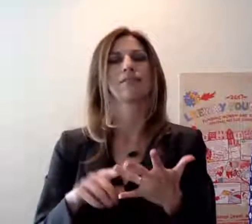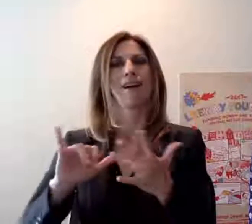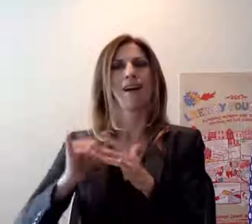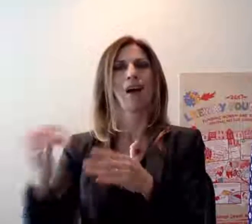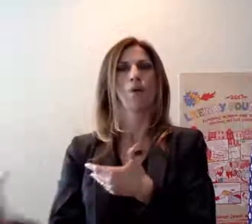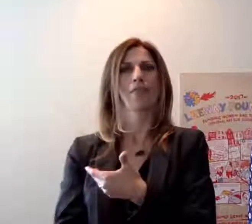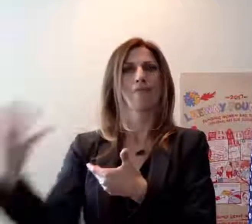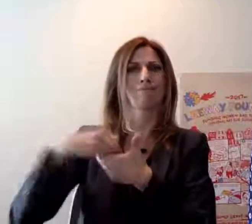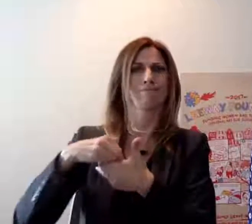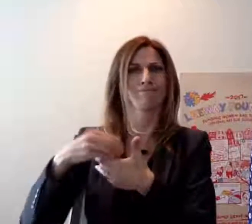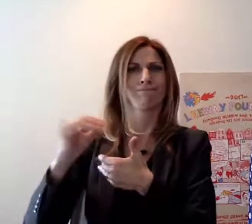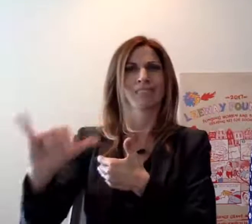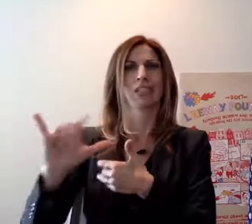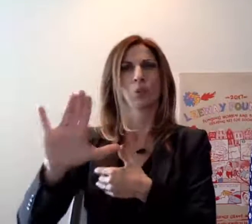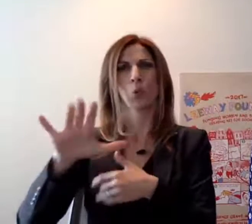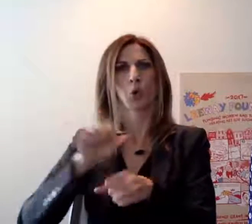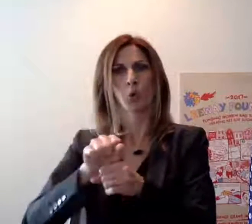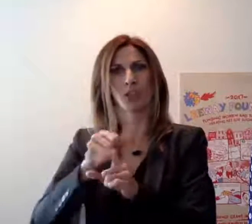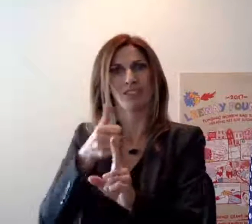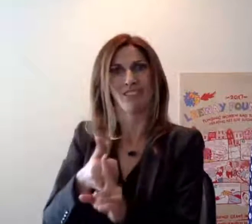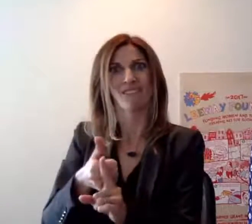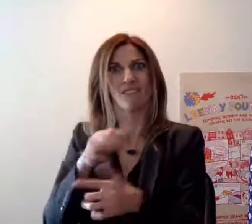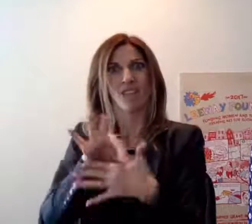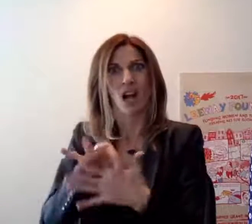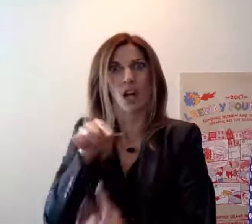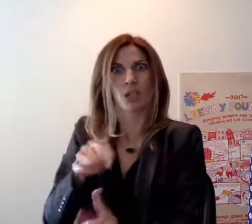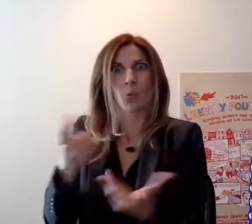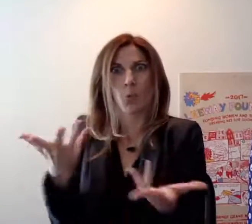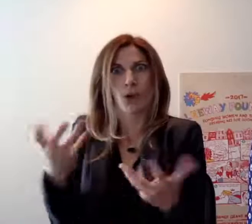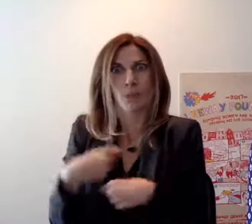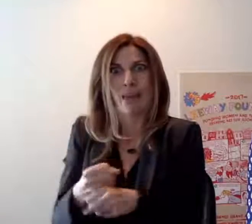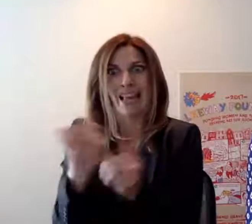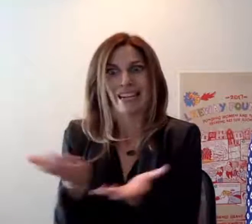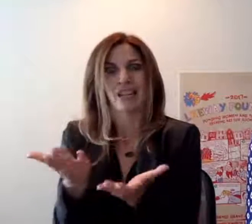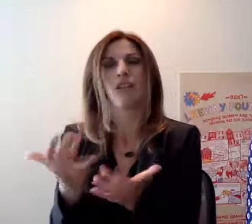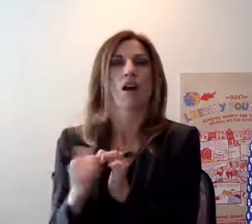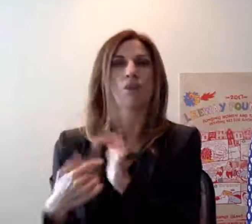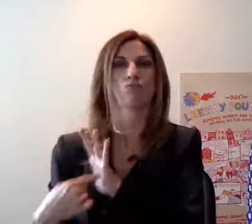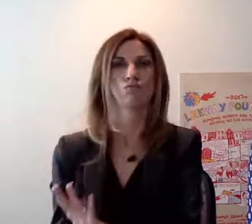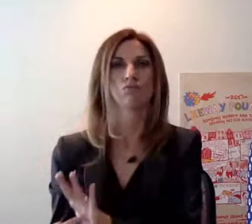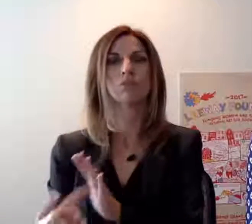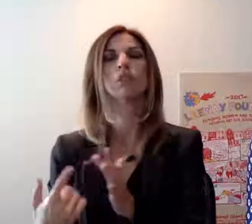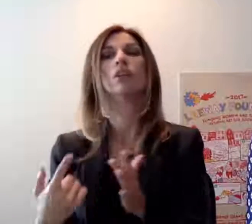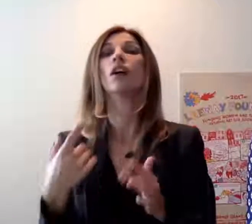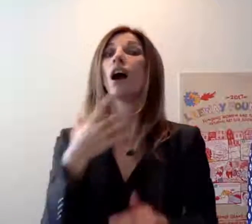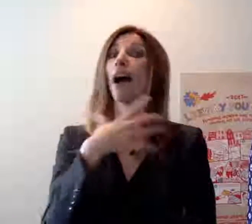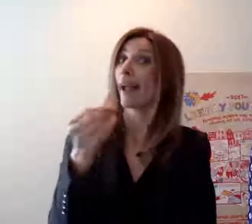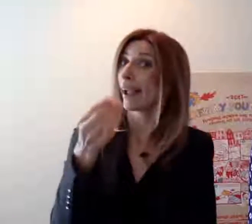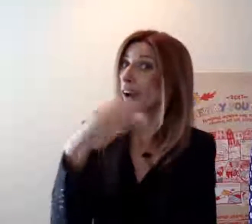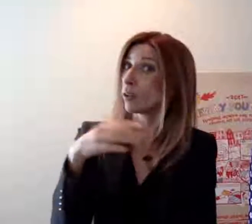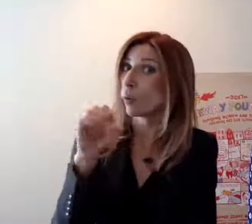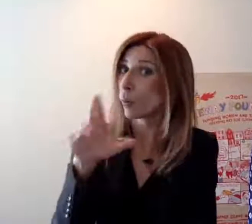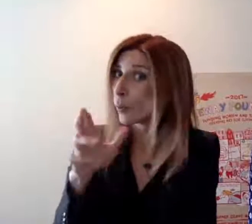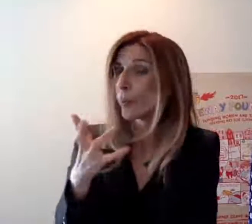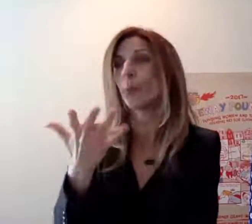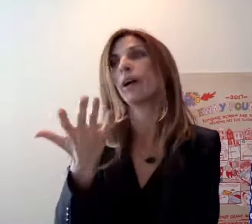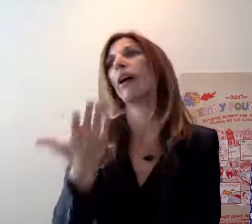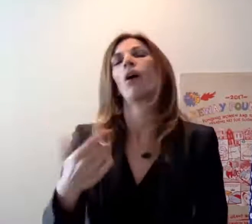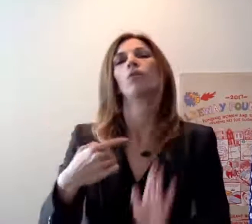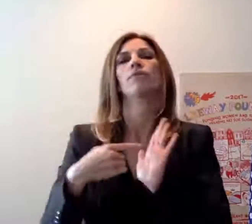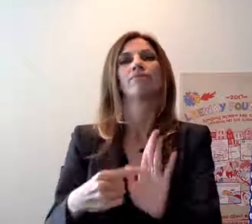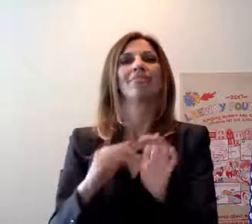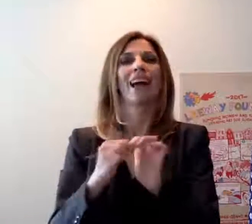the content of your work, like the actual content of what you're producing? And or how is that embodied in how